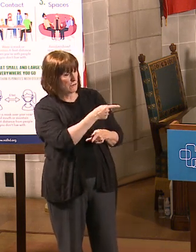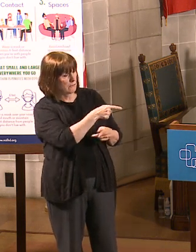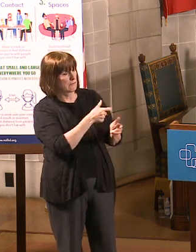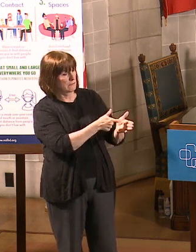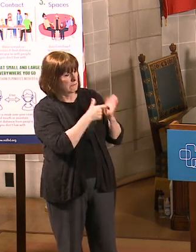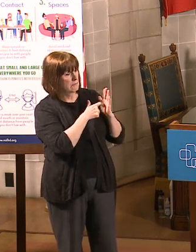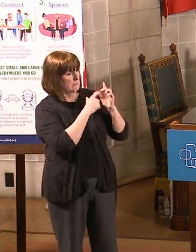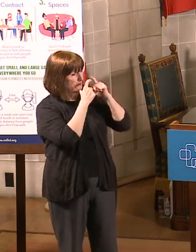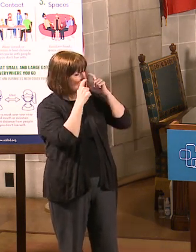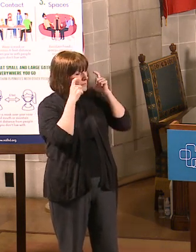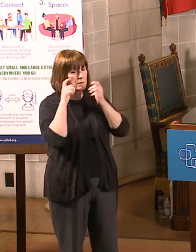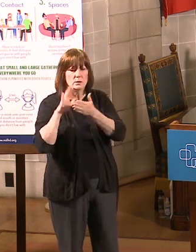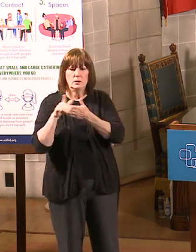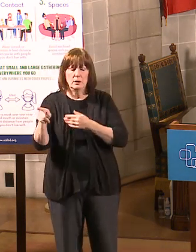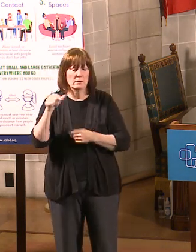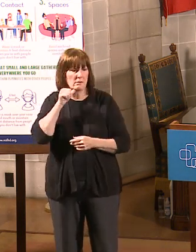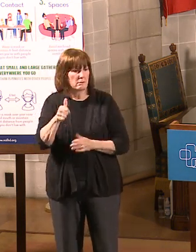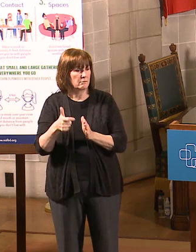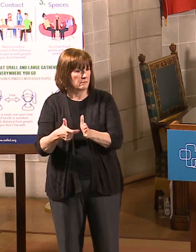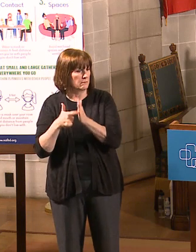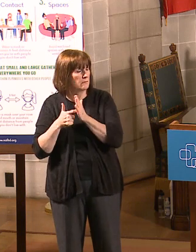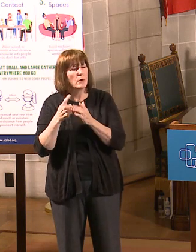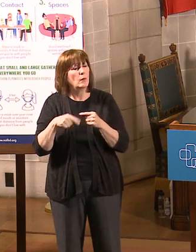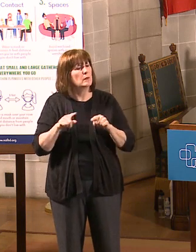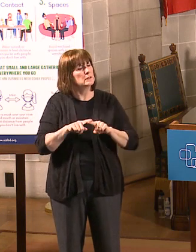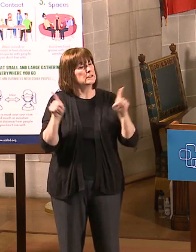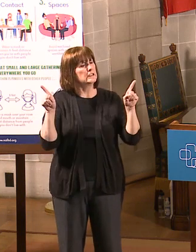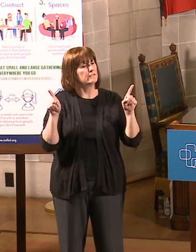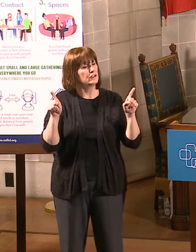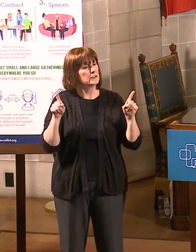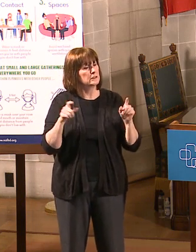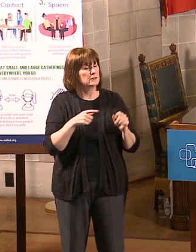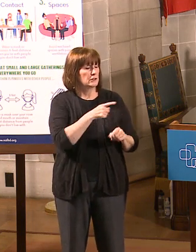not. What does the governor see as the difference between that requires